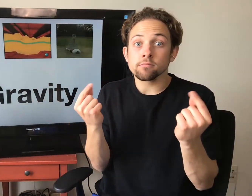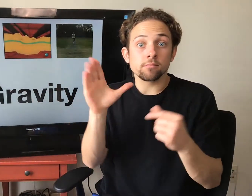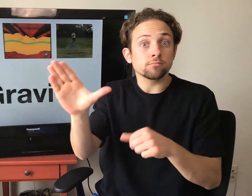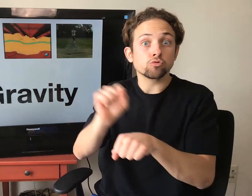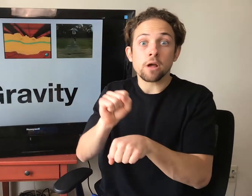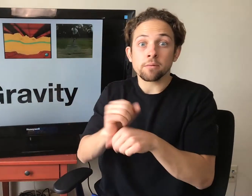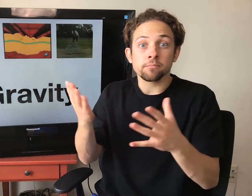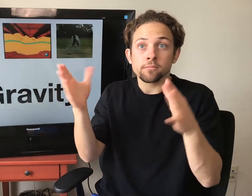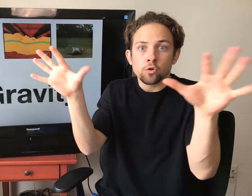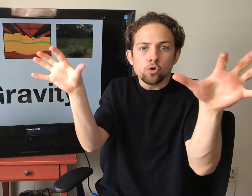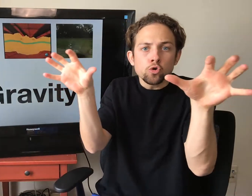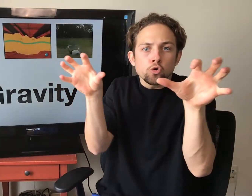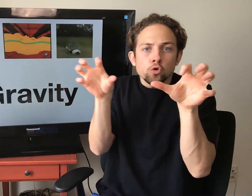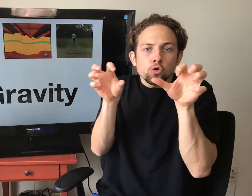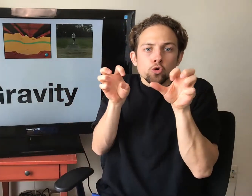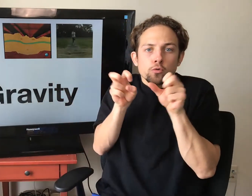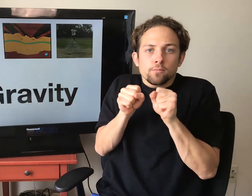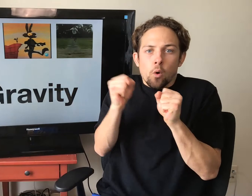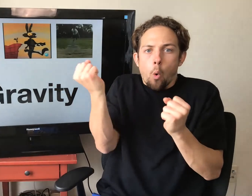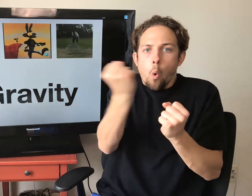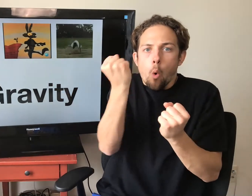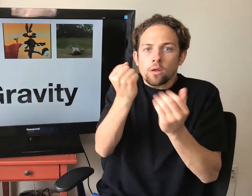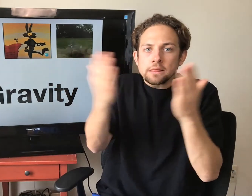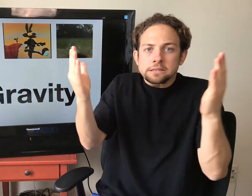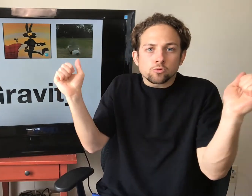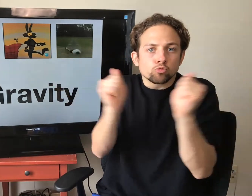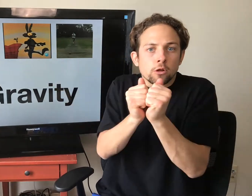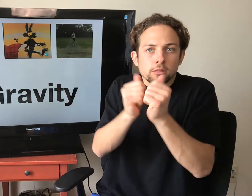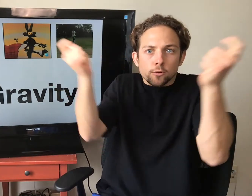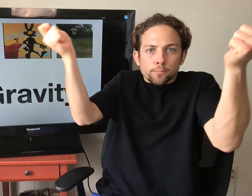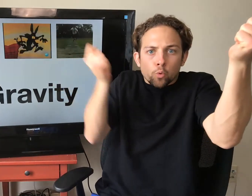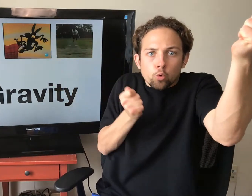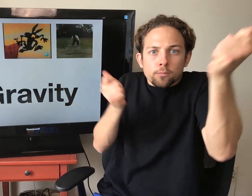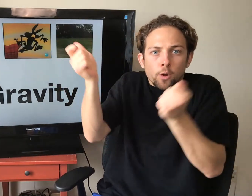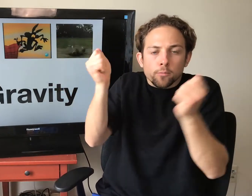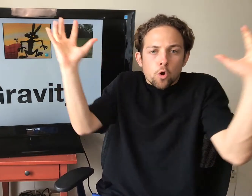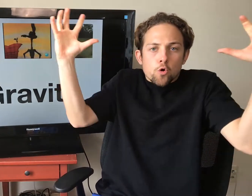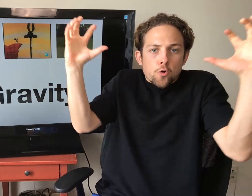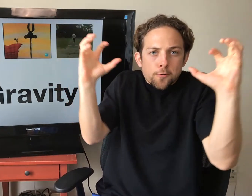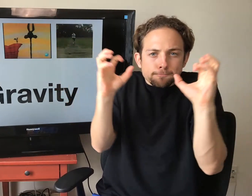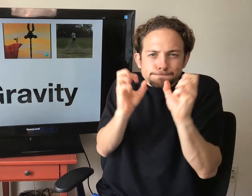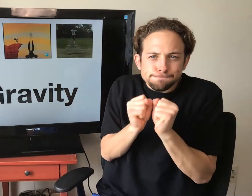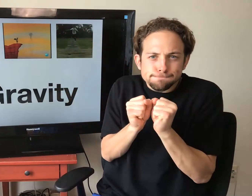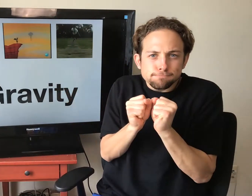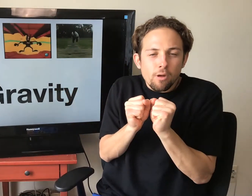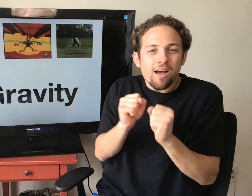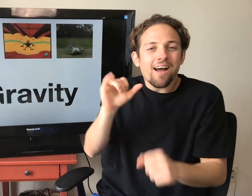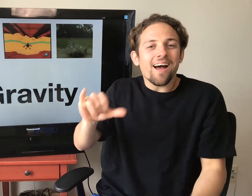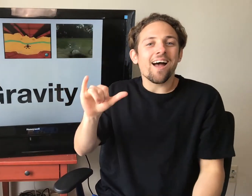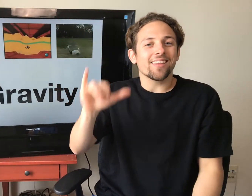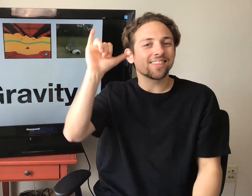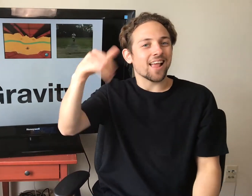see. We don't know what it looks like. But what gravity does is holds everything together.